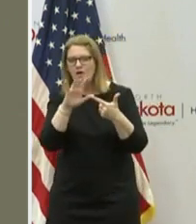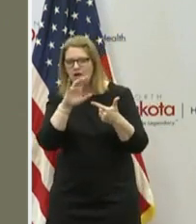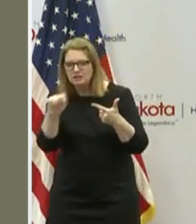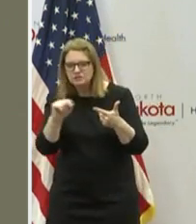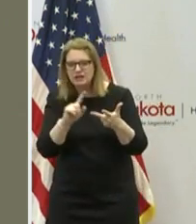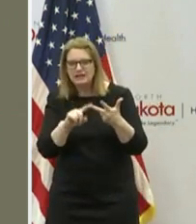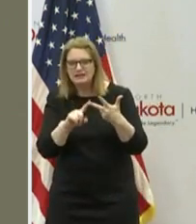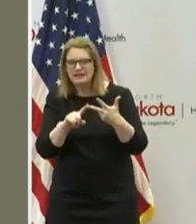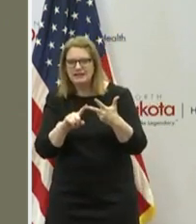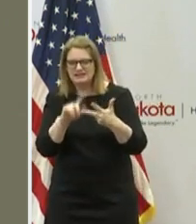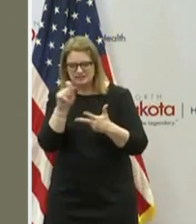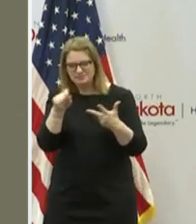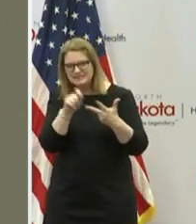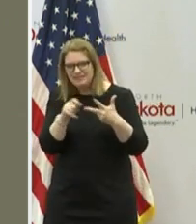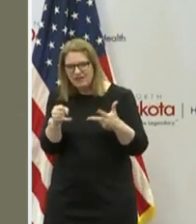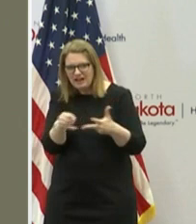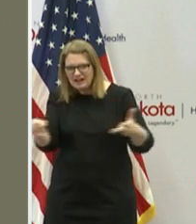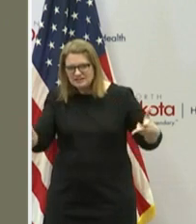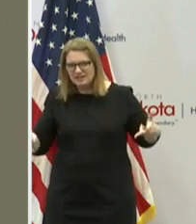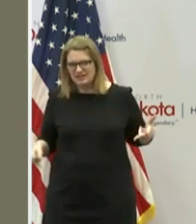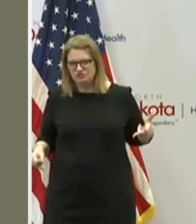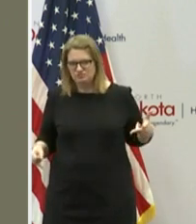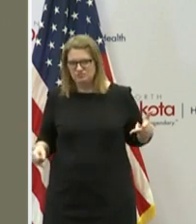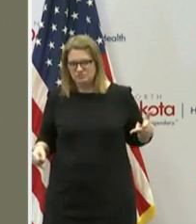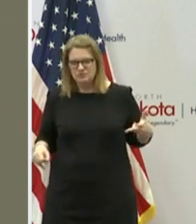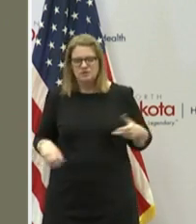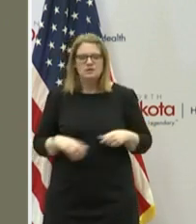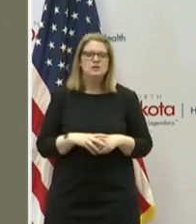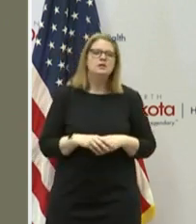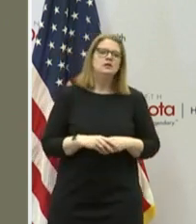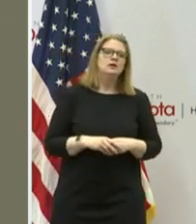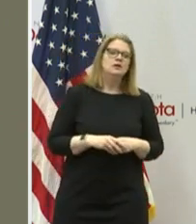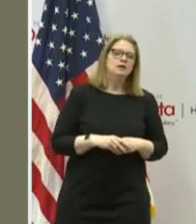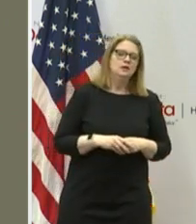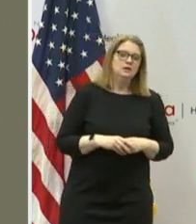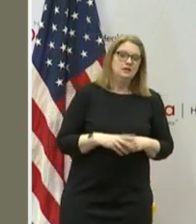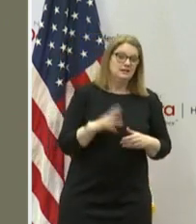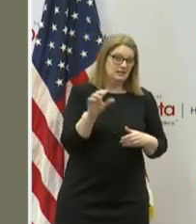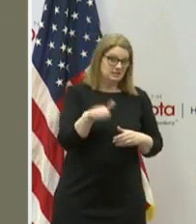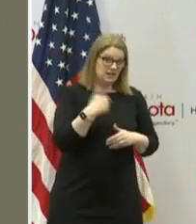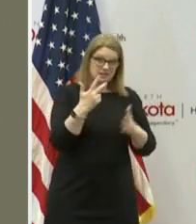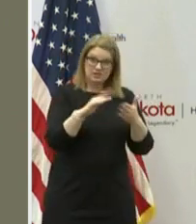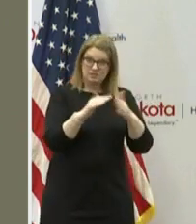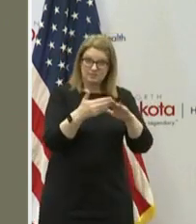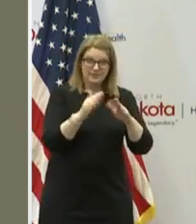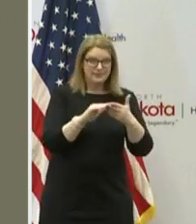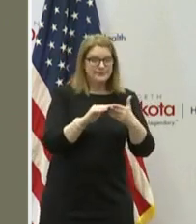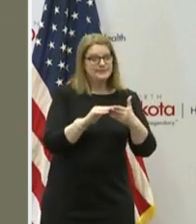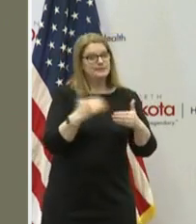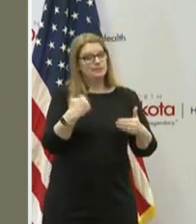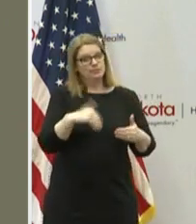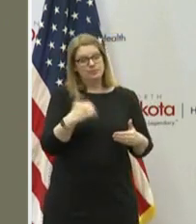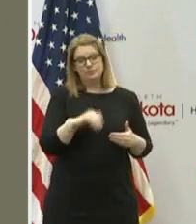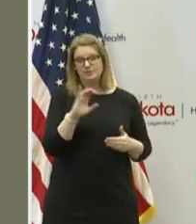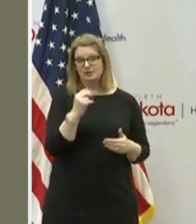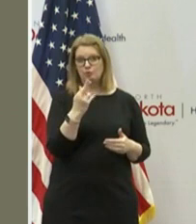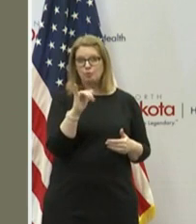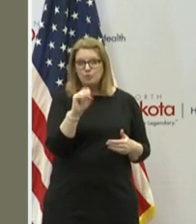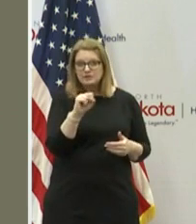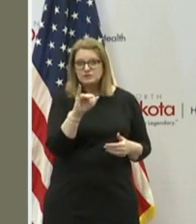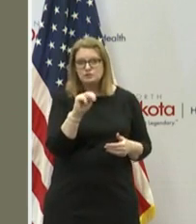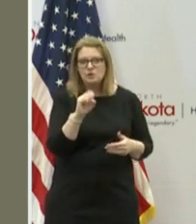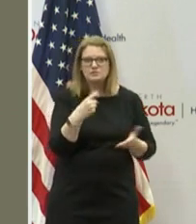the targeted isolation. We also know that there are other communities which are at risk. We've talked before when Chris Jones has been here talking